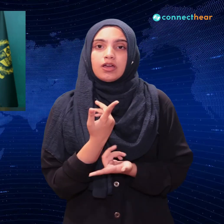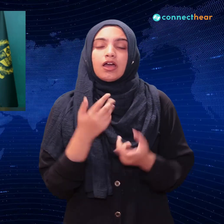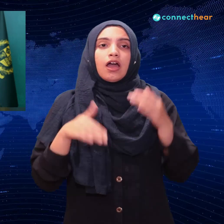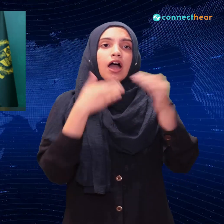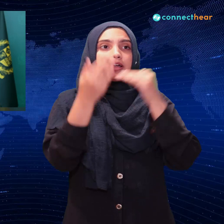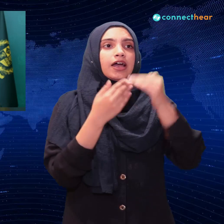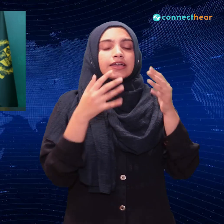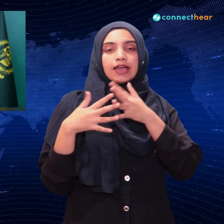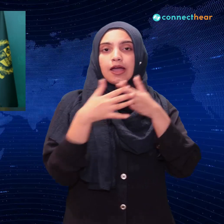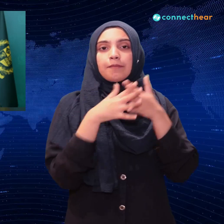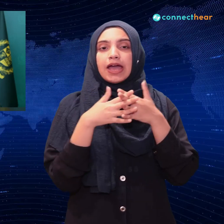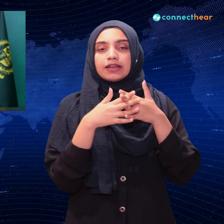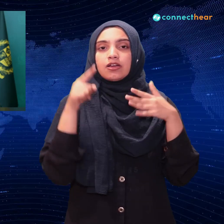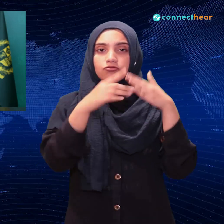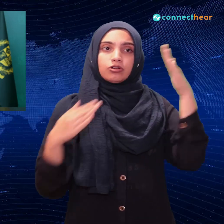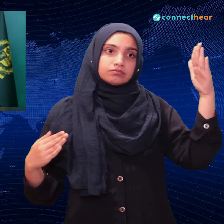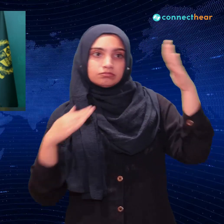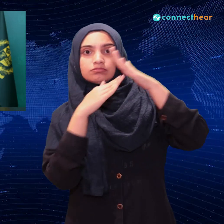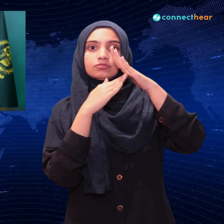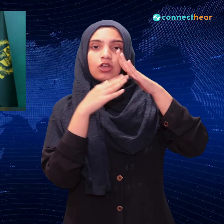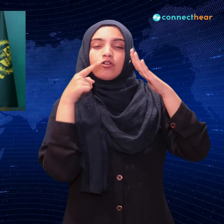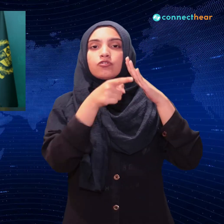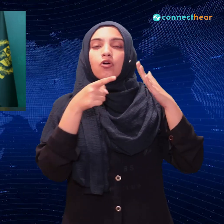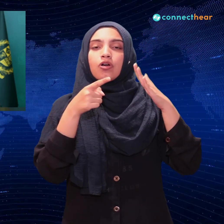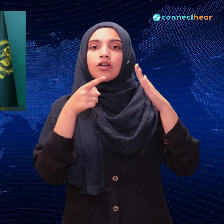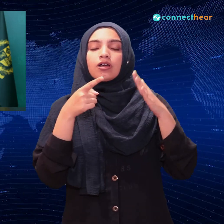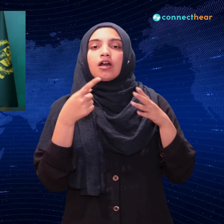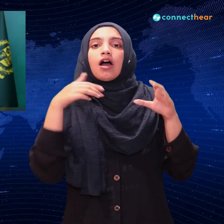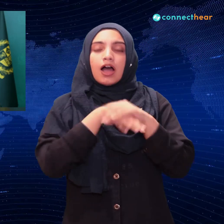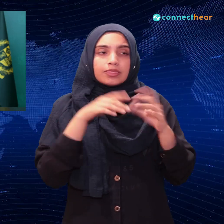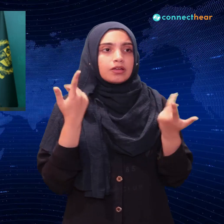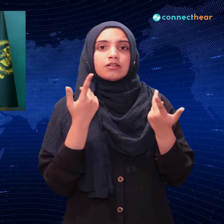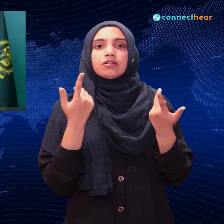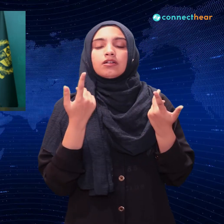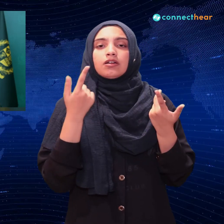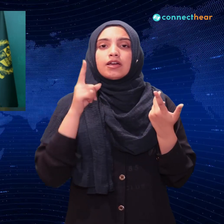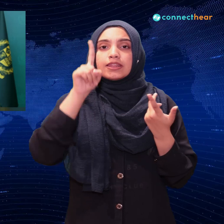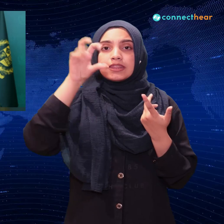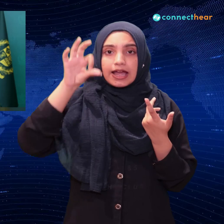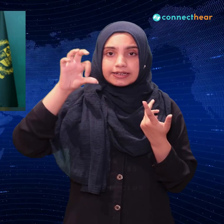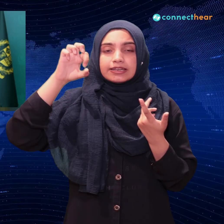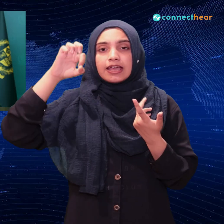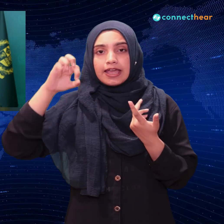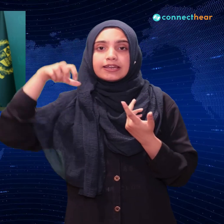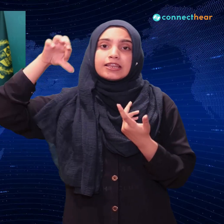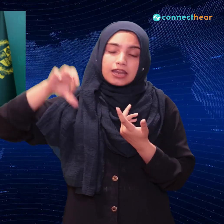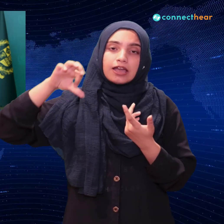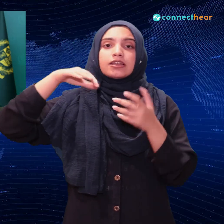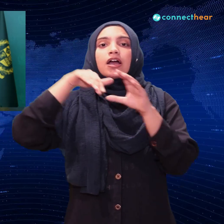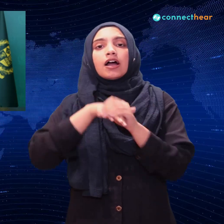of the United States. They were heroes. Come 1989, the Soviets leave.